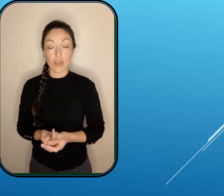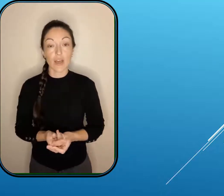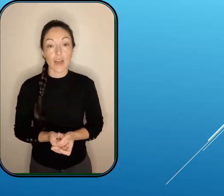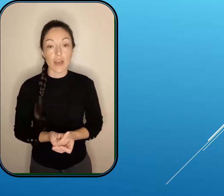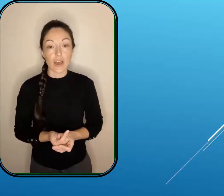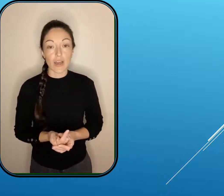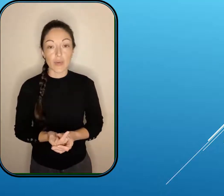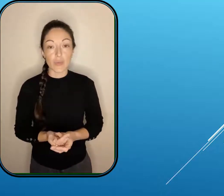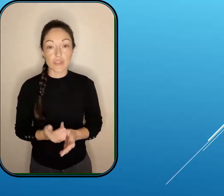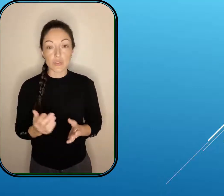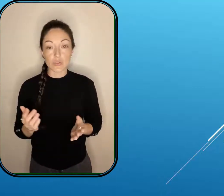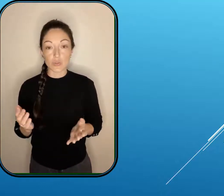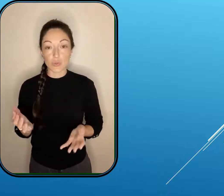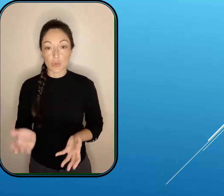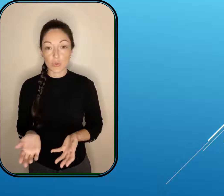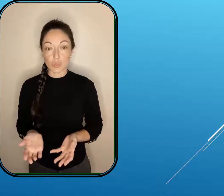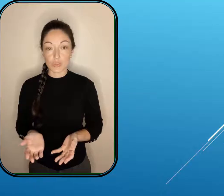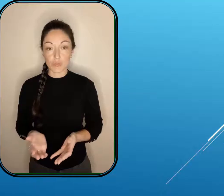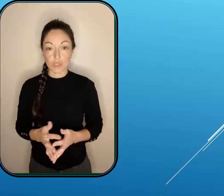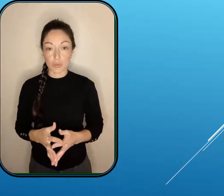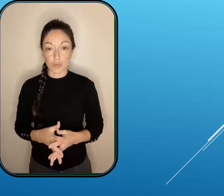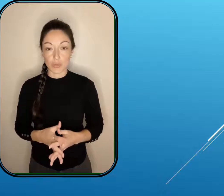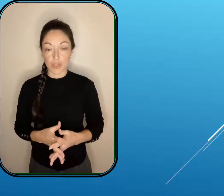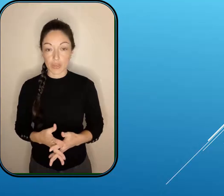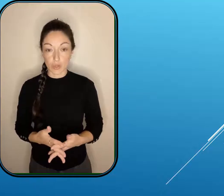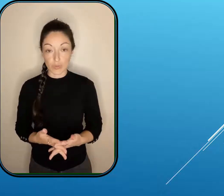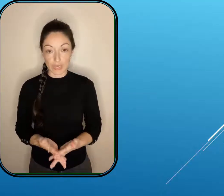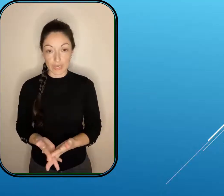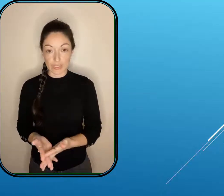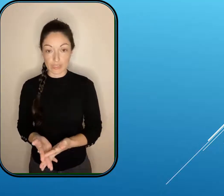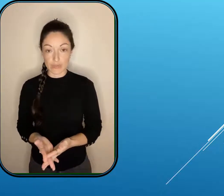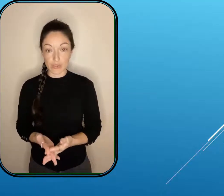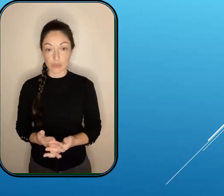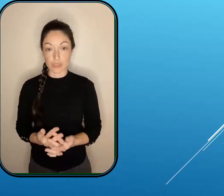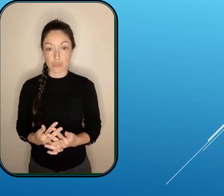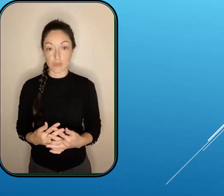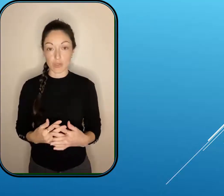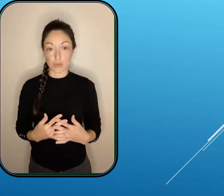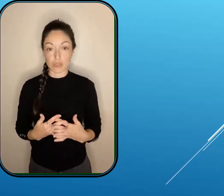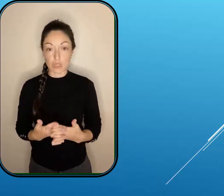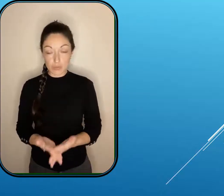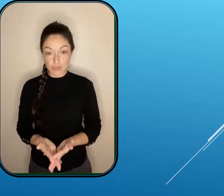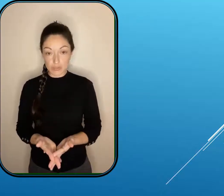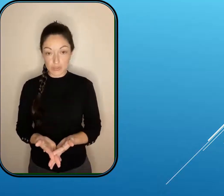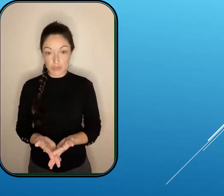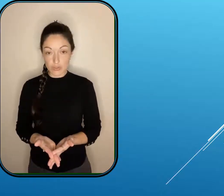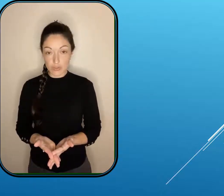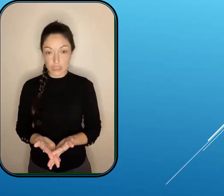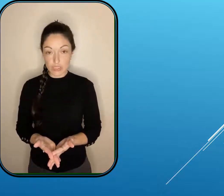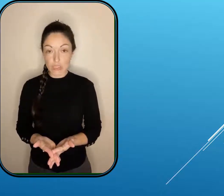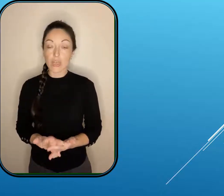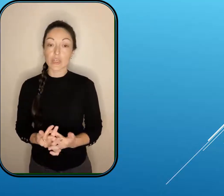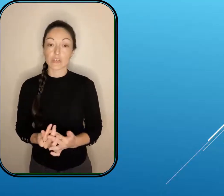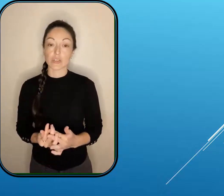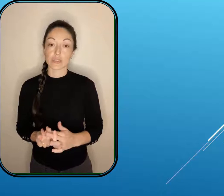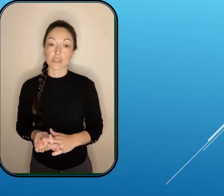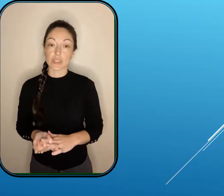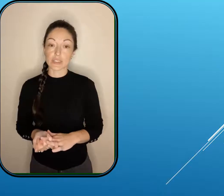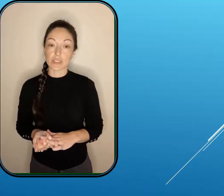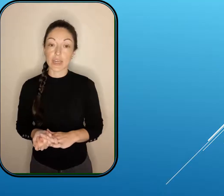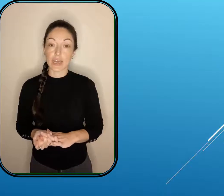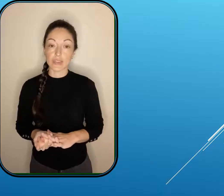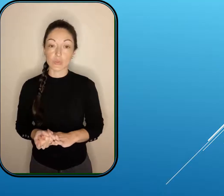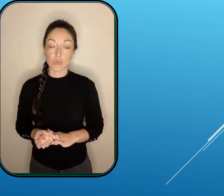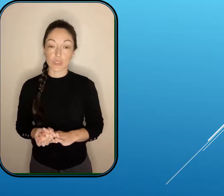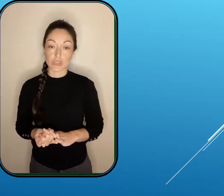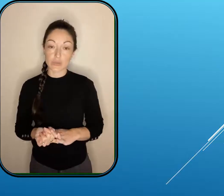BSL to support people that have communication difficulties, both receptive difficulties, so